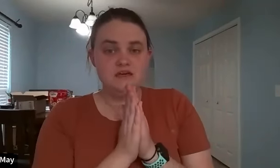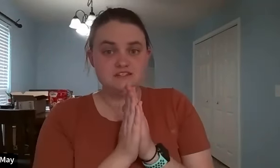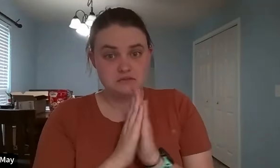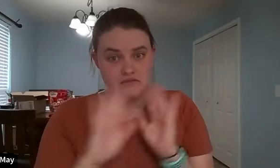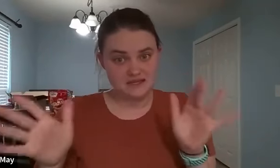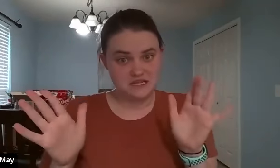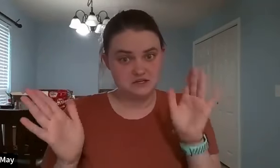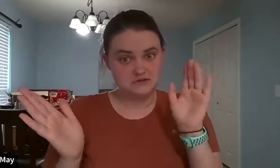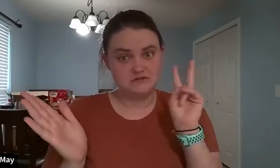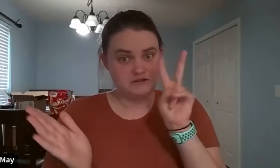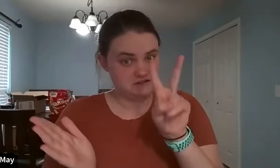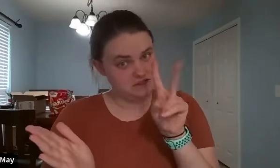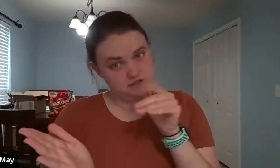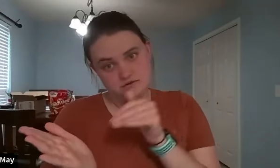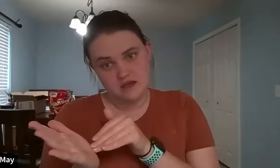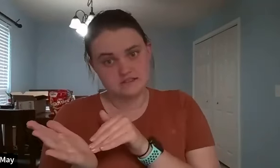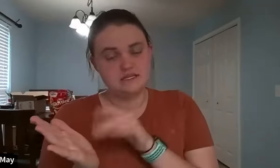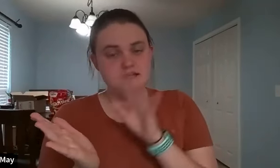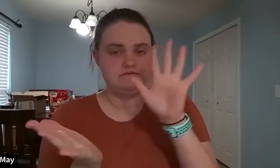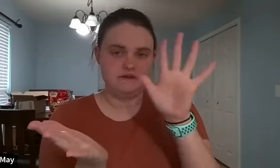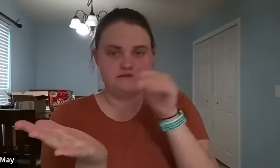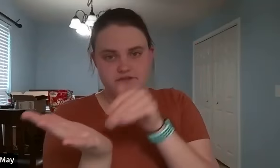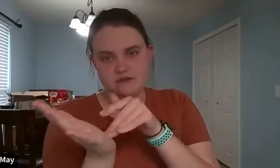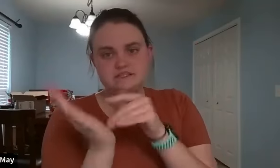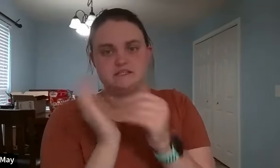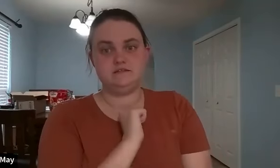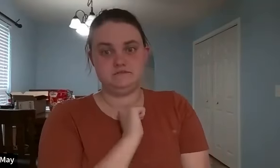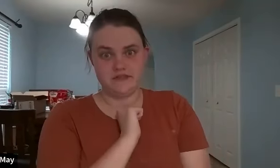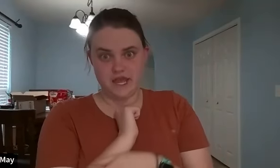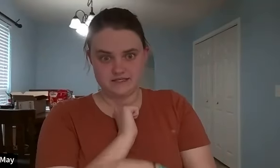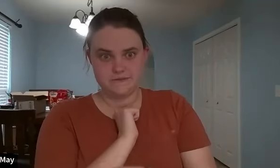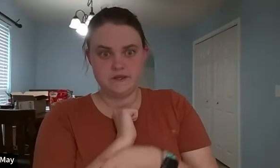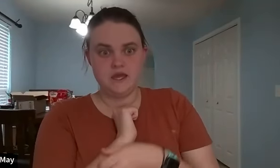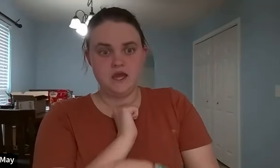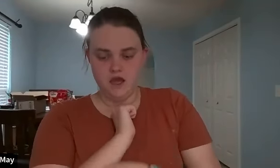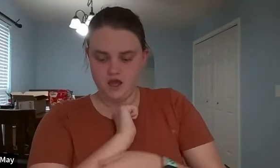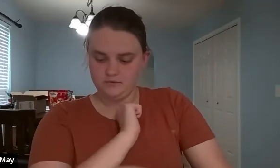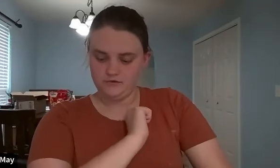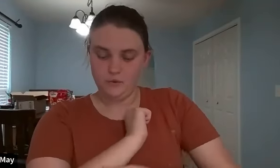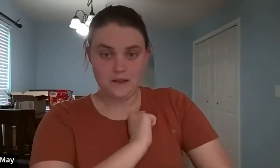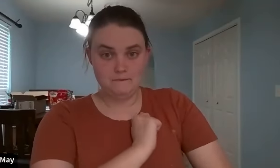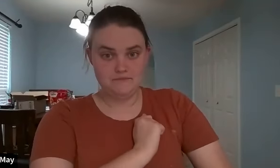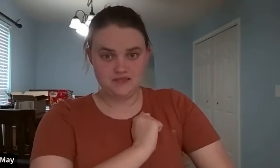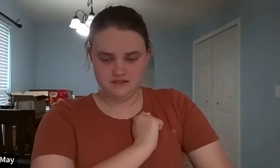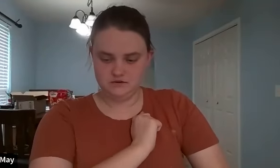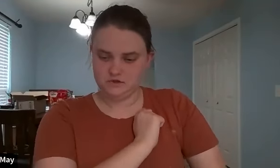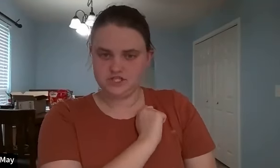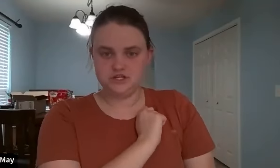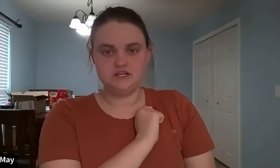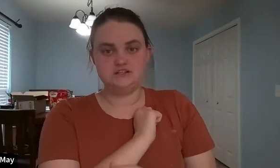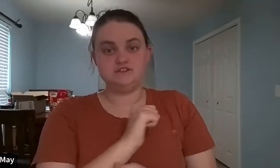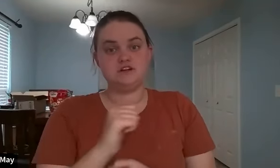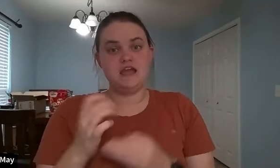So that's how you would do 1,000, like 2,000, 5,000, that. For 1,000,000, what you're going to do is you're going to have